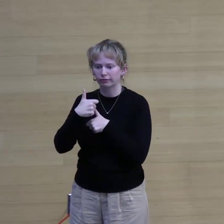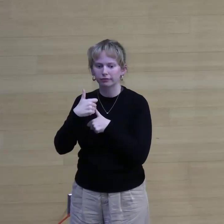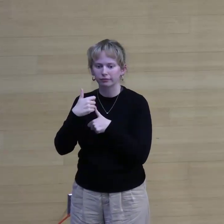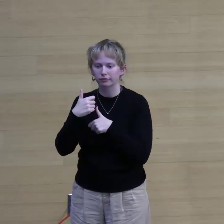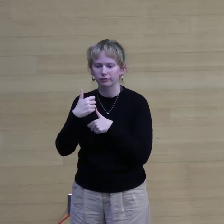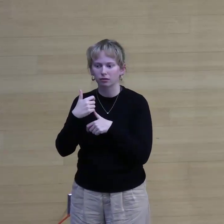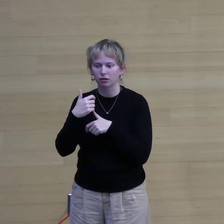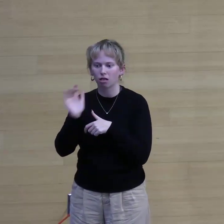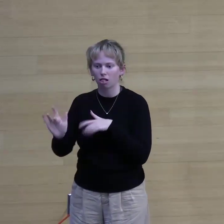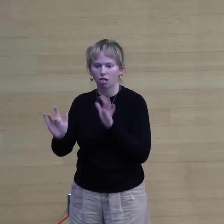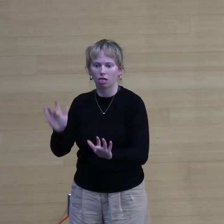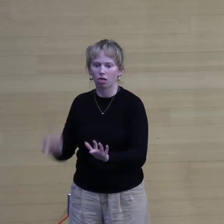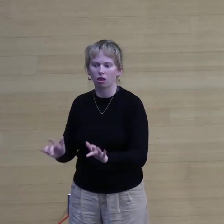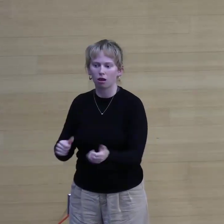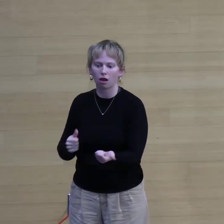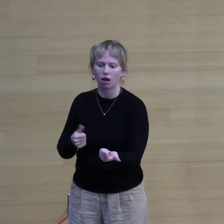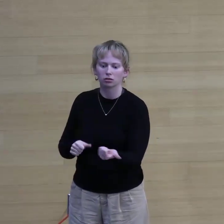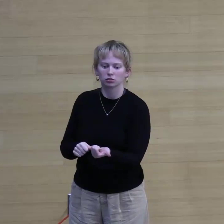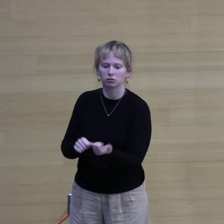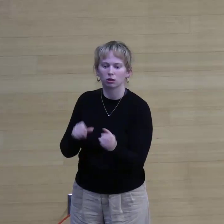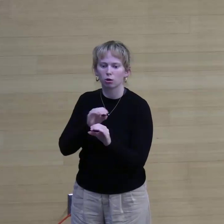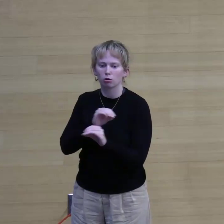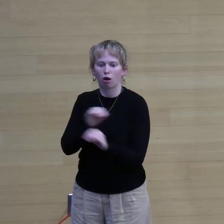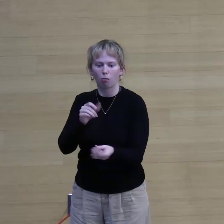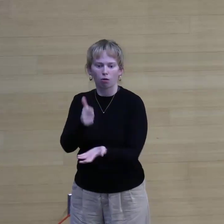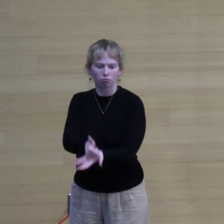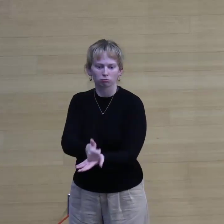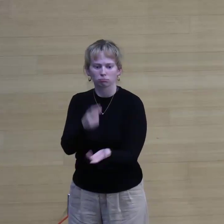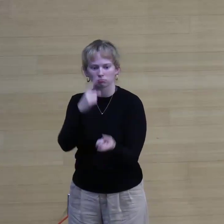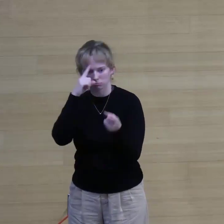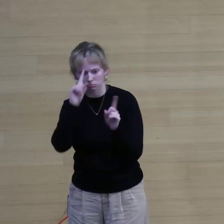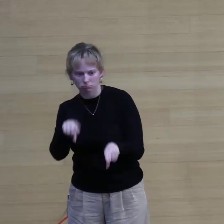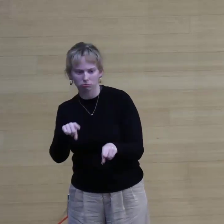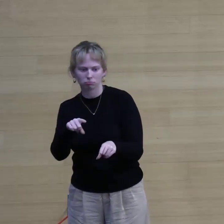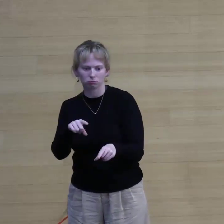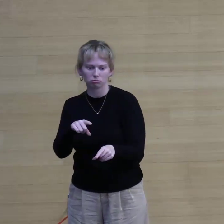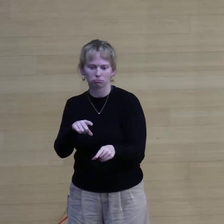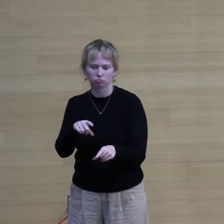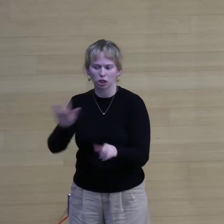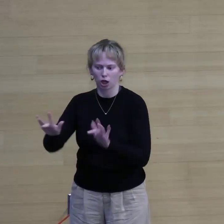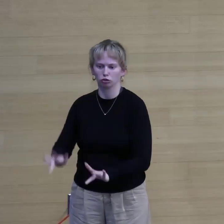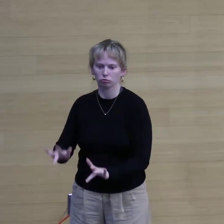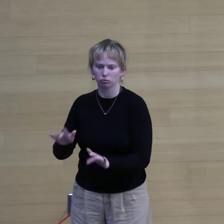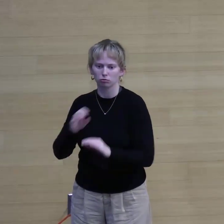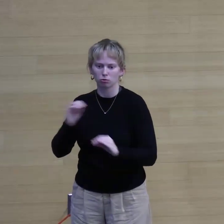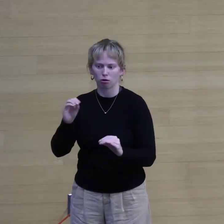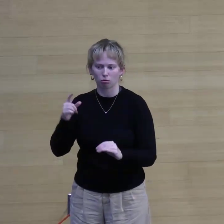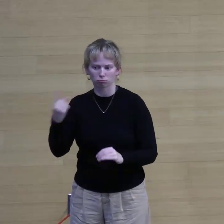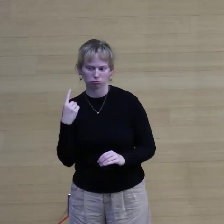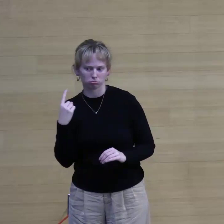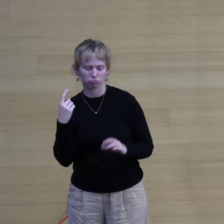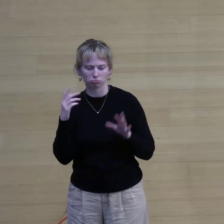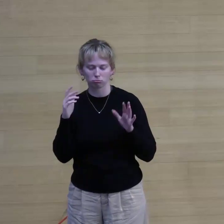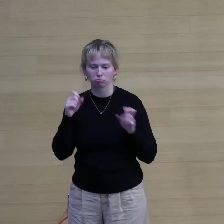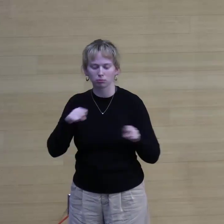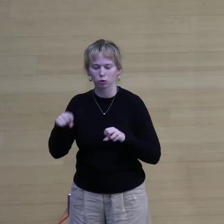being touched or assisted without permission or consent. And so really starting to